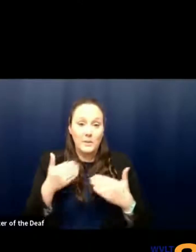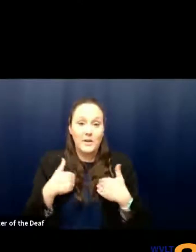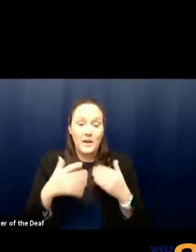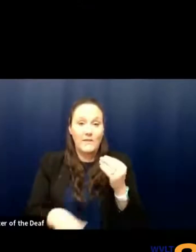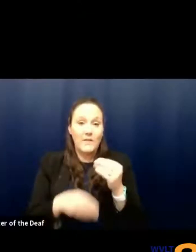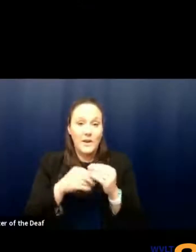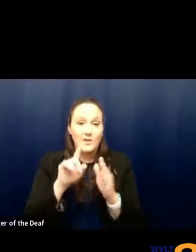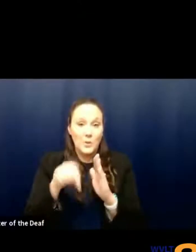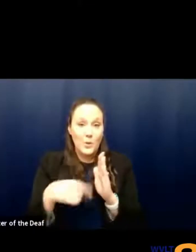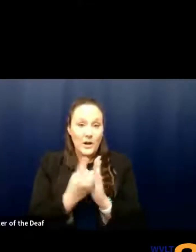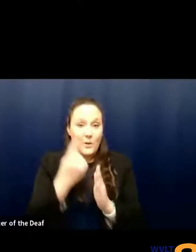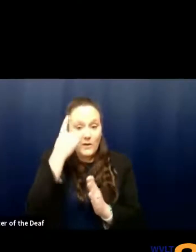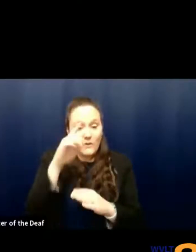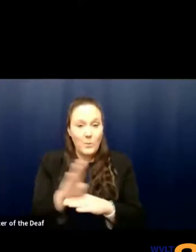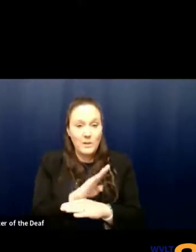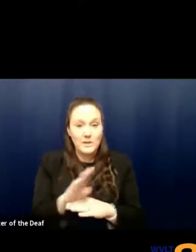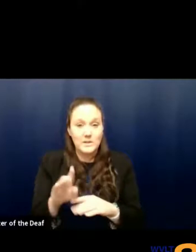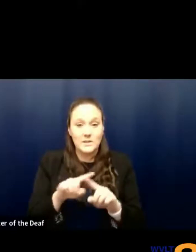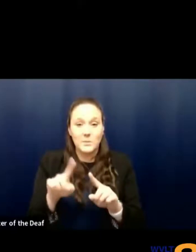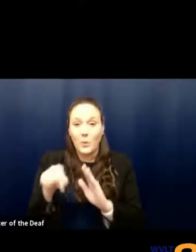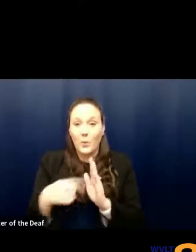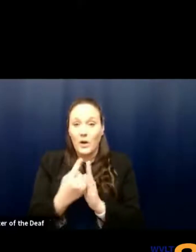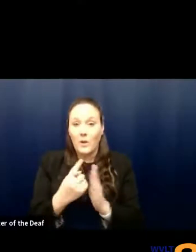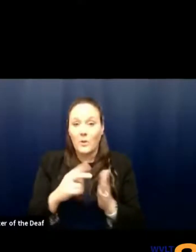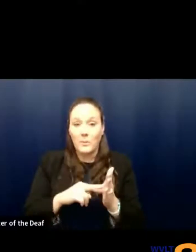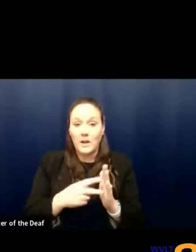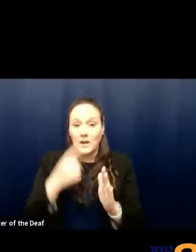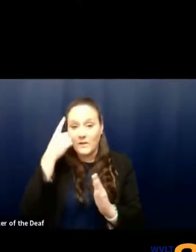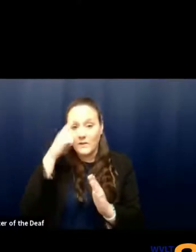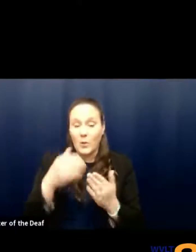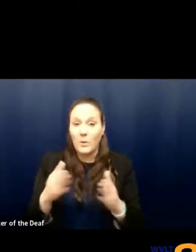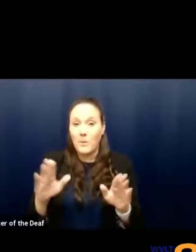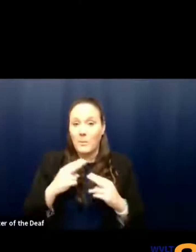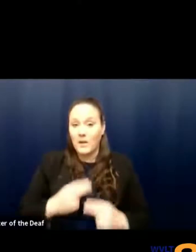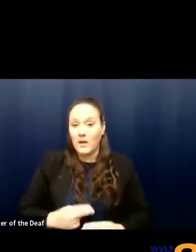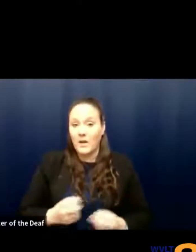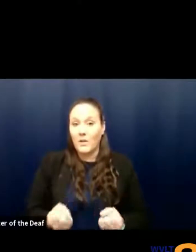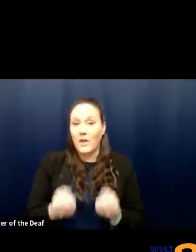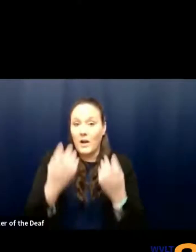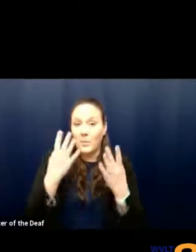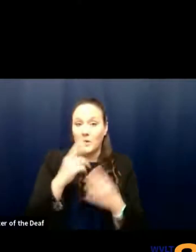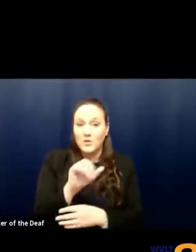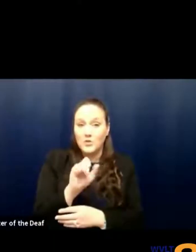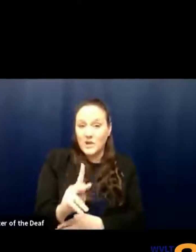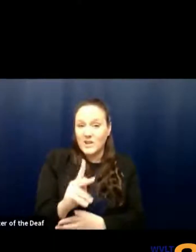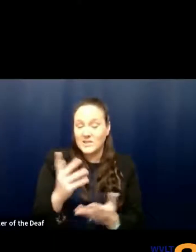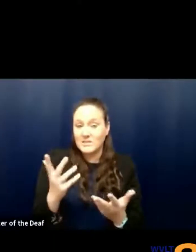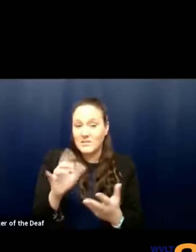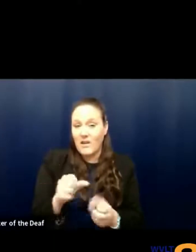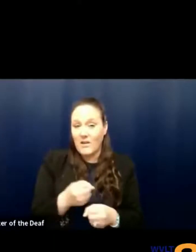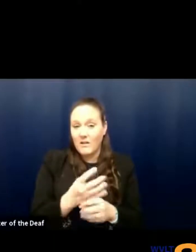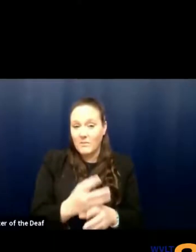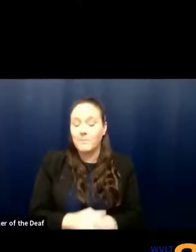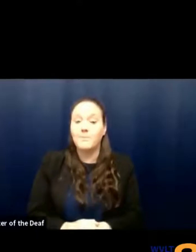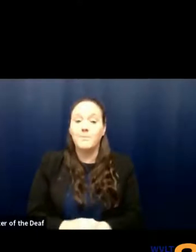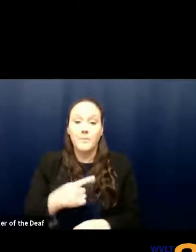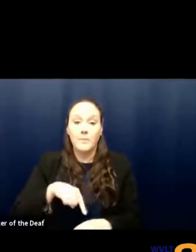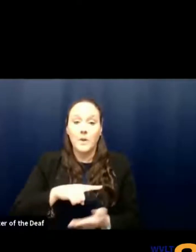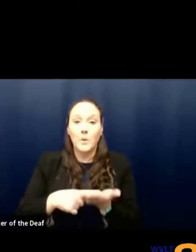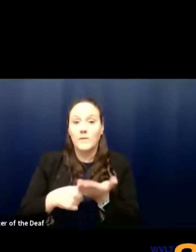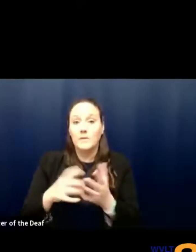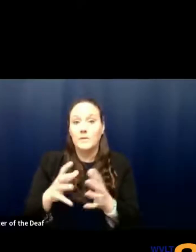but what does that 1 hour mean when it comes to public health? How much or how little risk are we talking here? You know, we've talked a lot about what